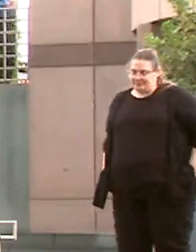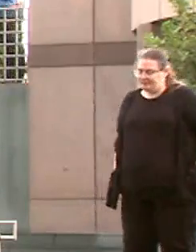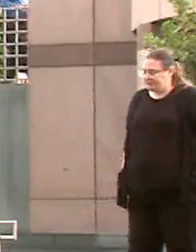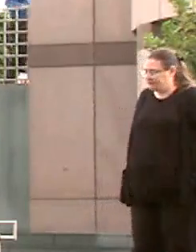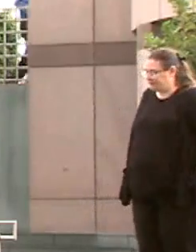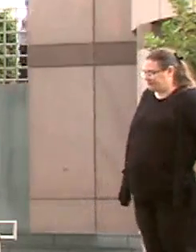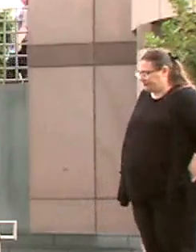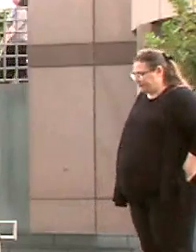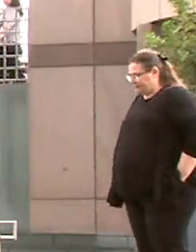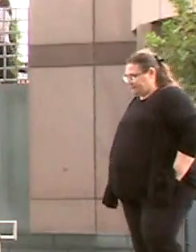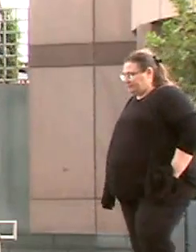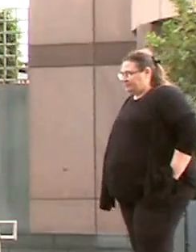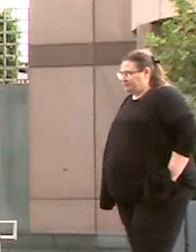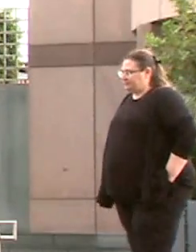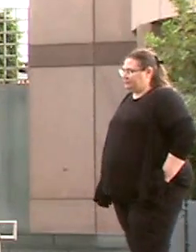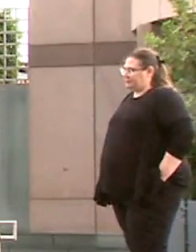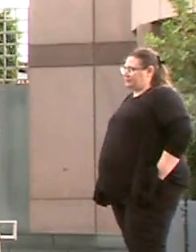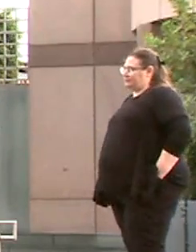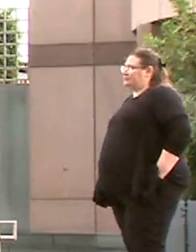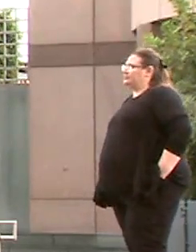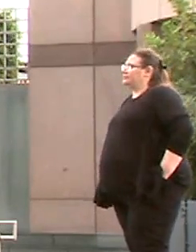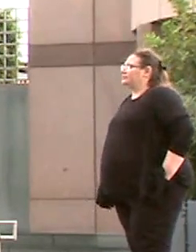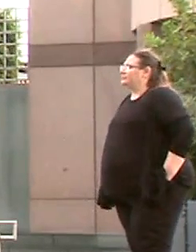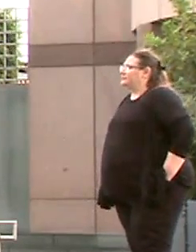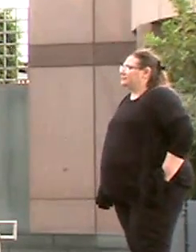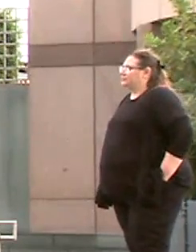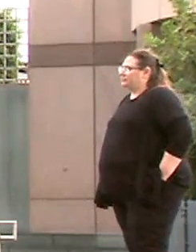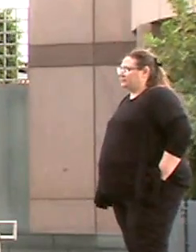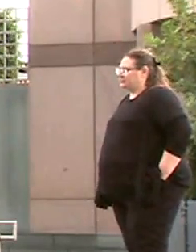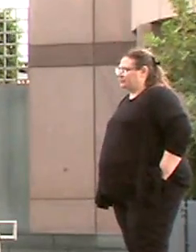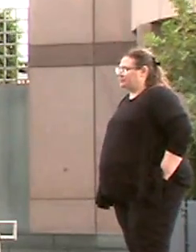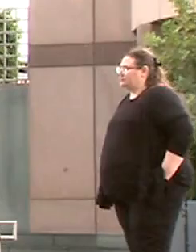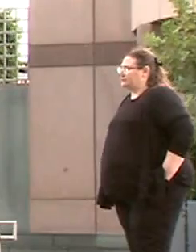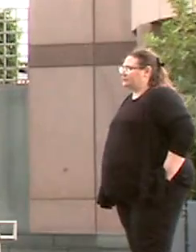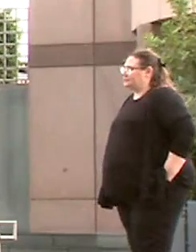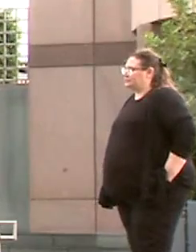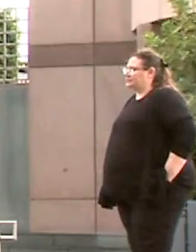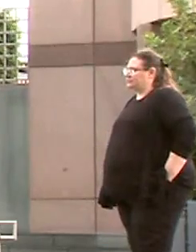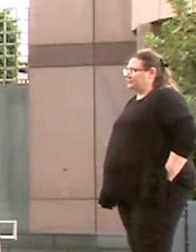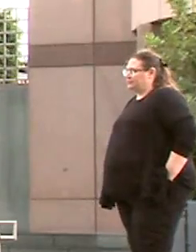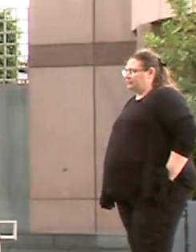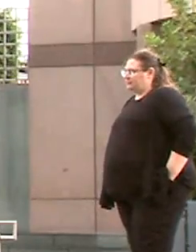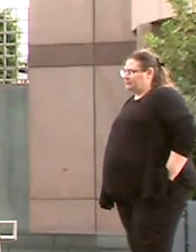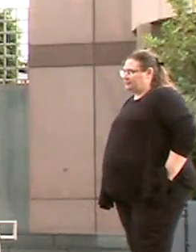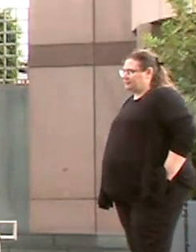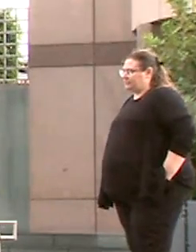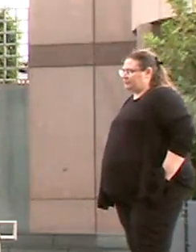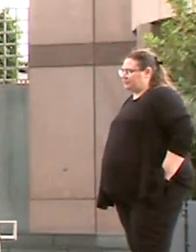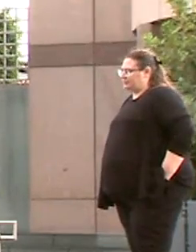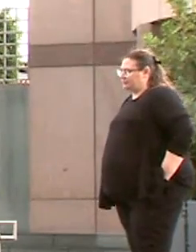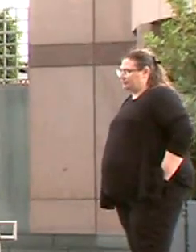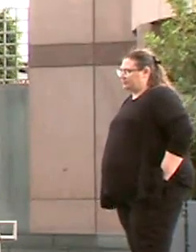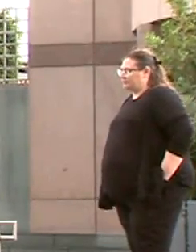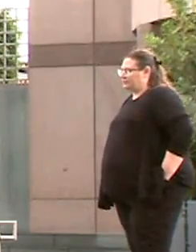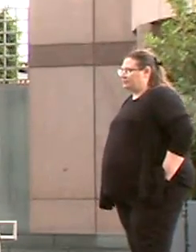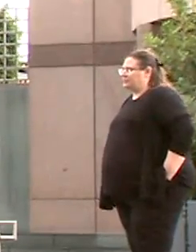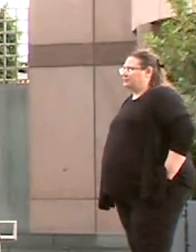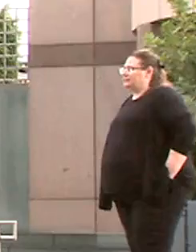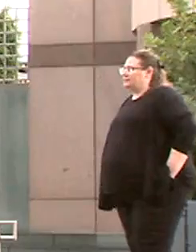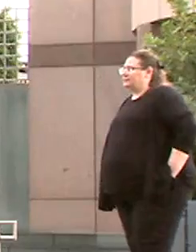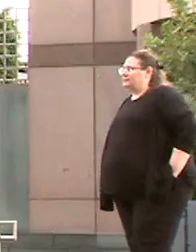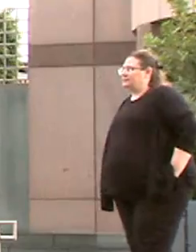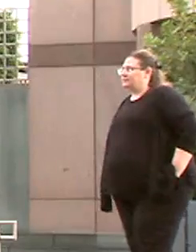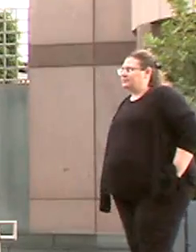and how we are perceived in television, in film. Um, we're just now being B characters,